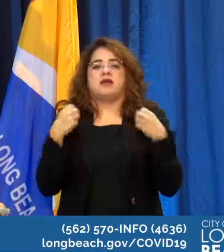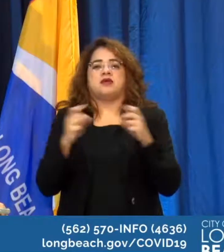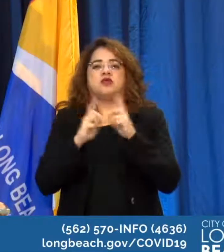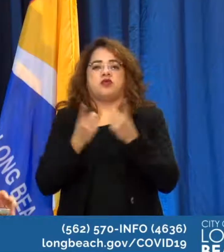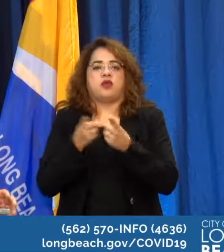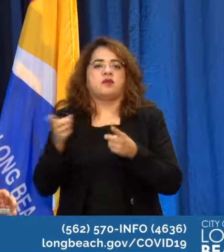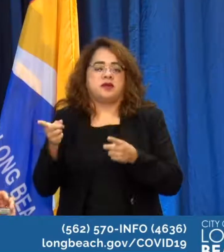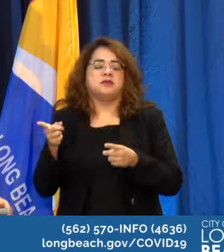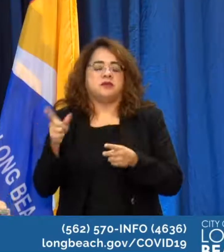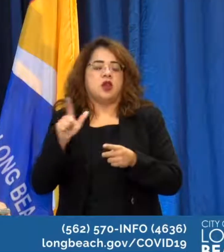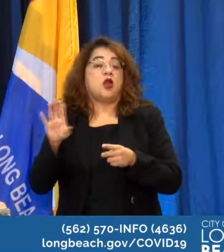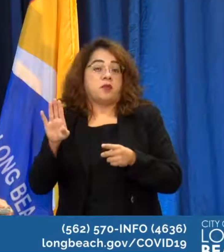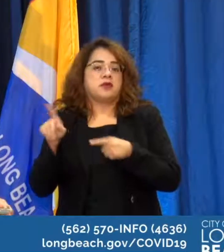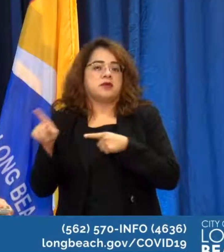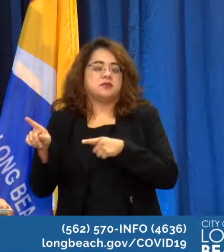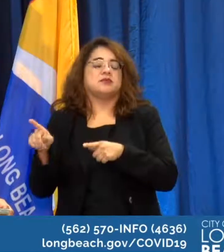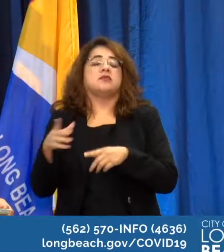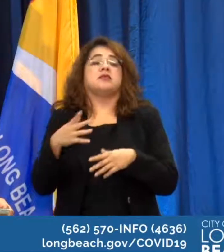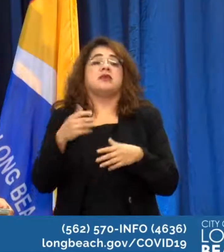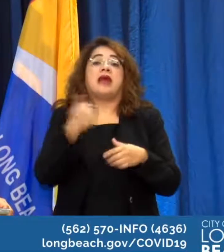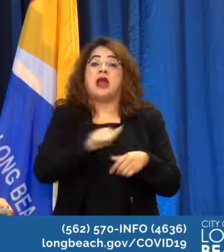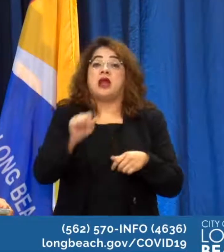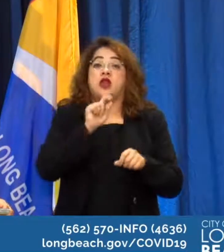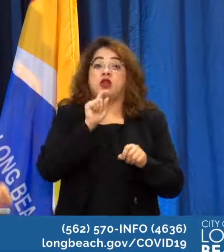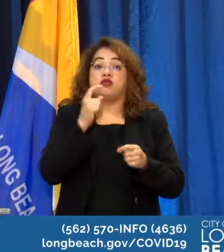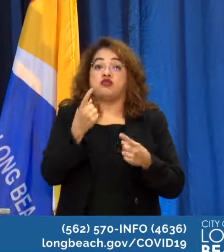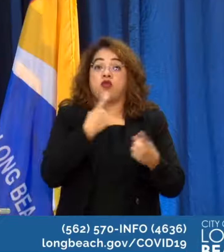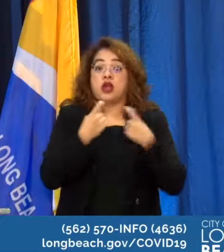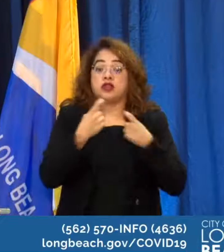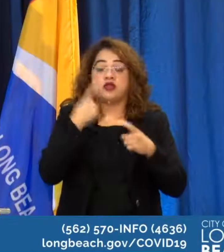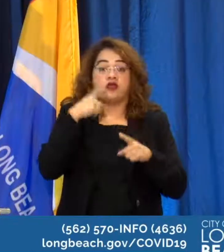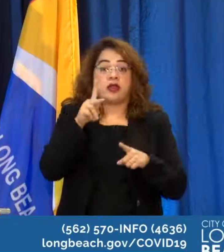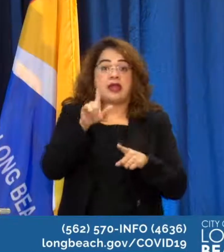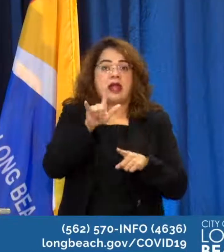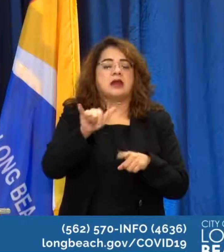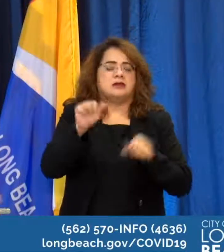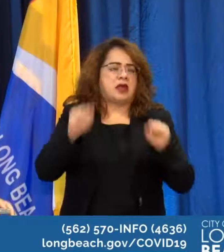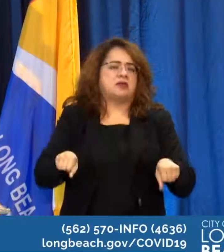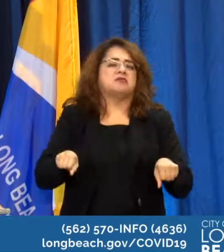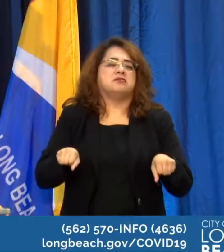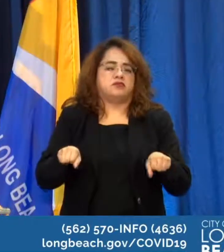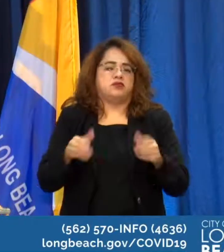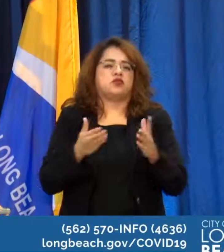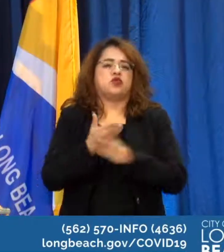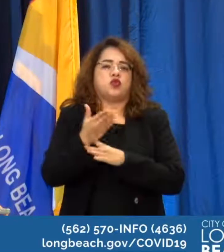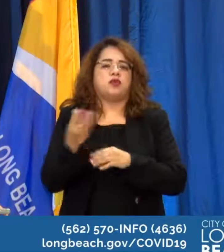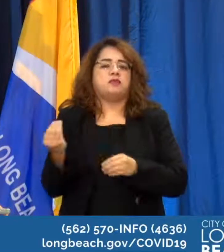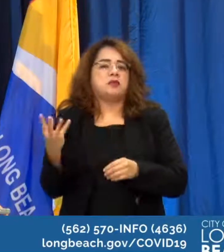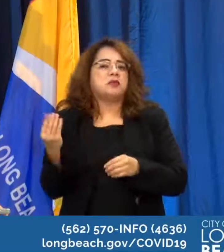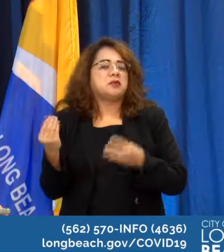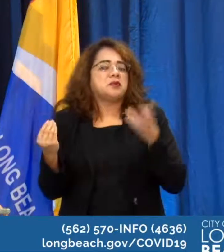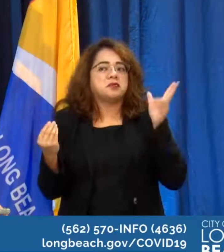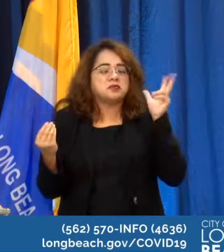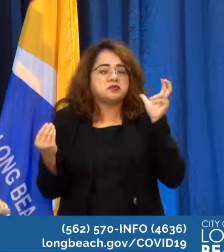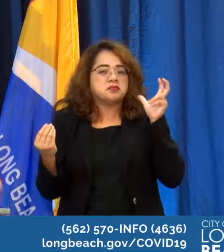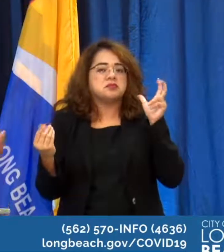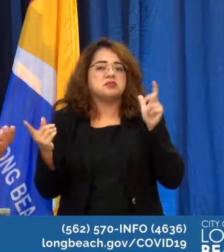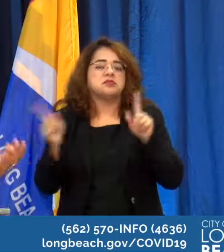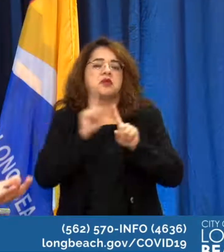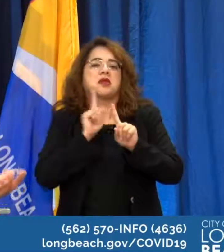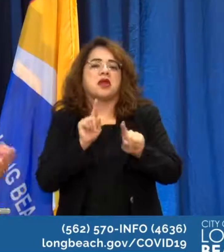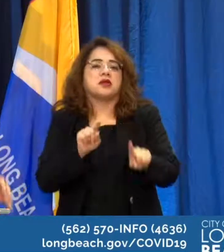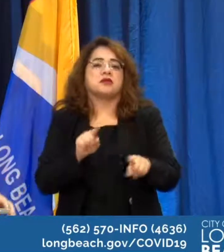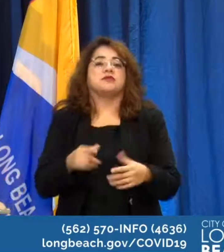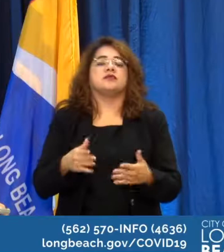from any of the media that may have questions as well. And so just, we have a couple different locations for this today. I just want to make sure people are aware of that. And